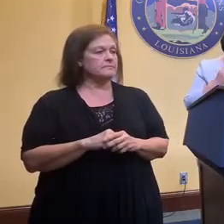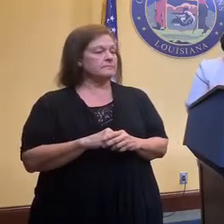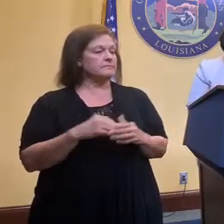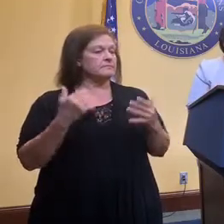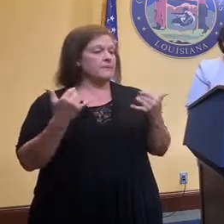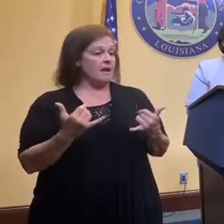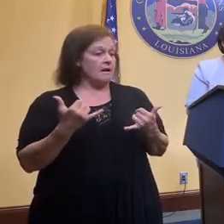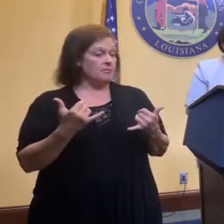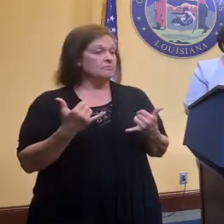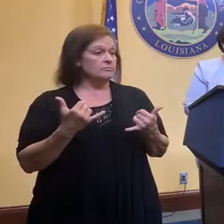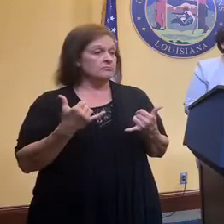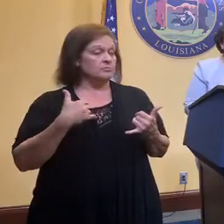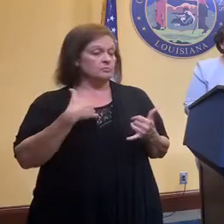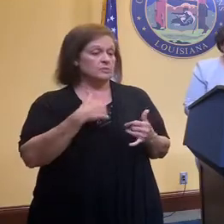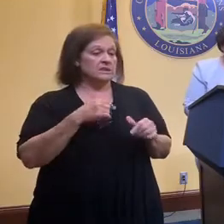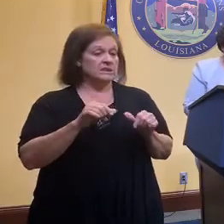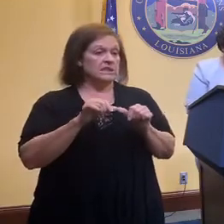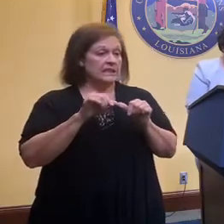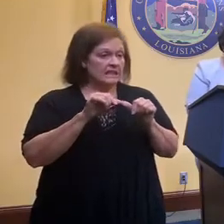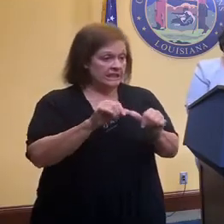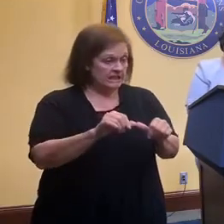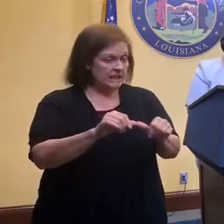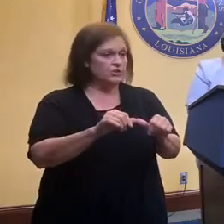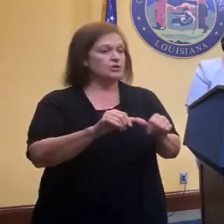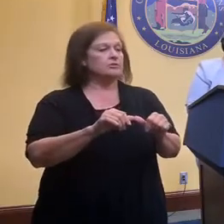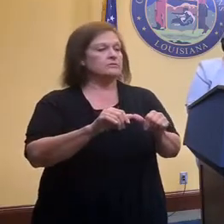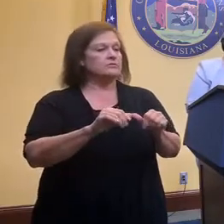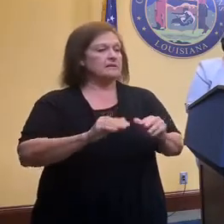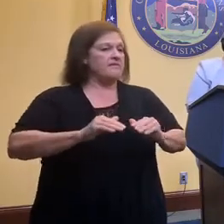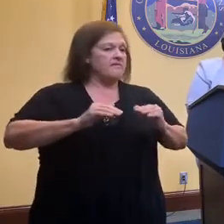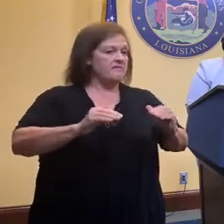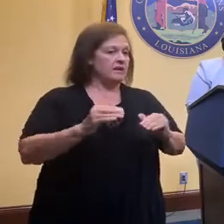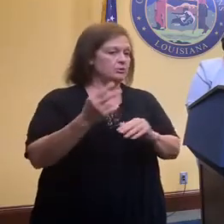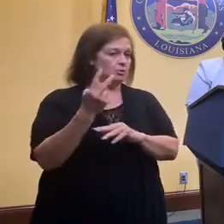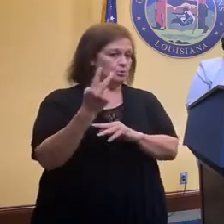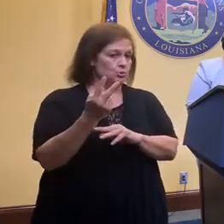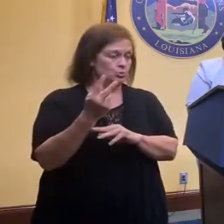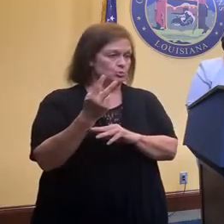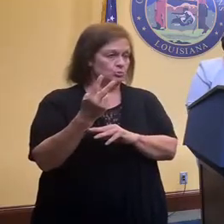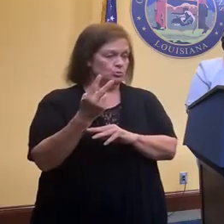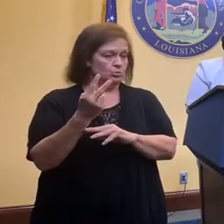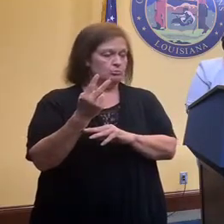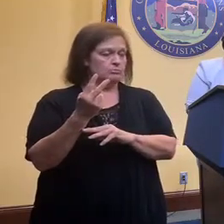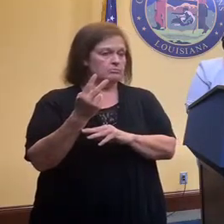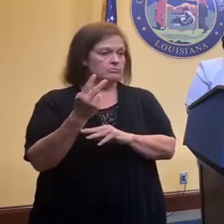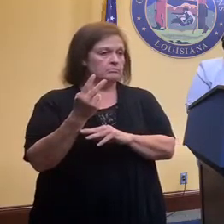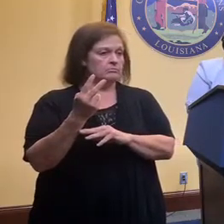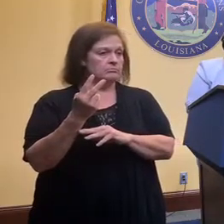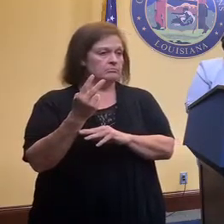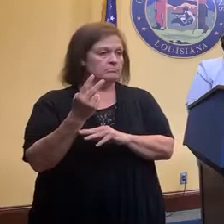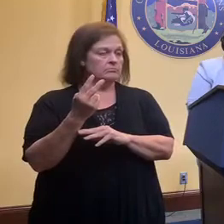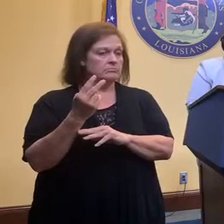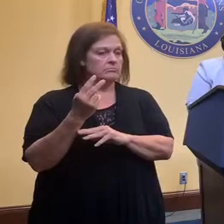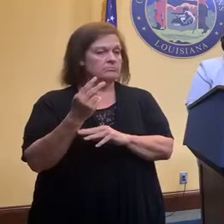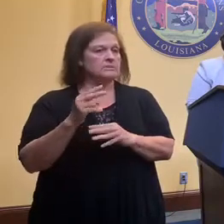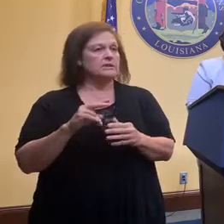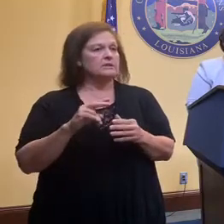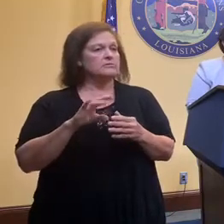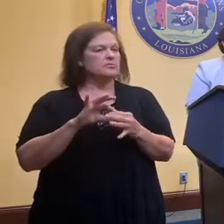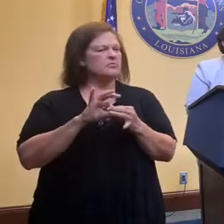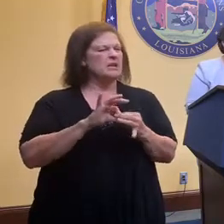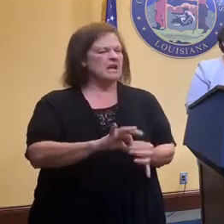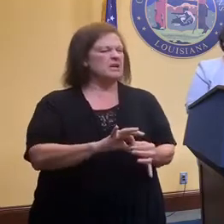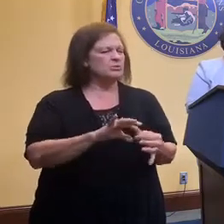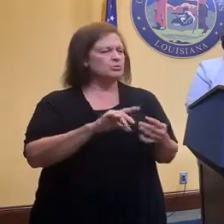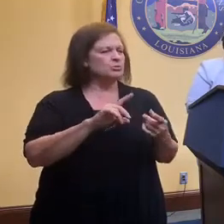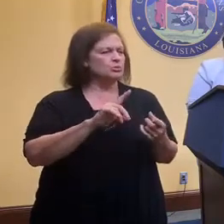we are continuing to be in phase 2 as it relates to responding